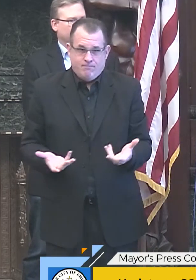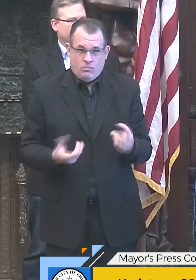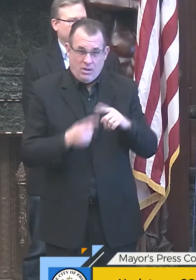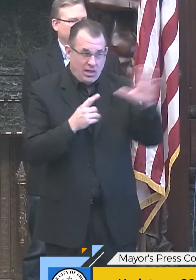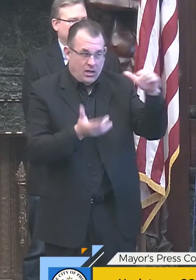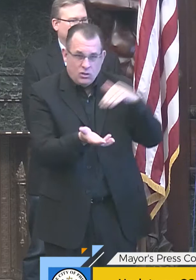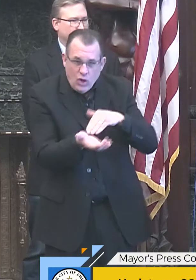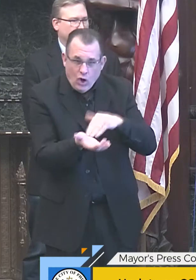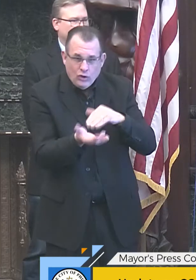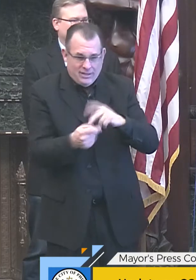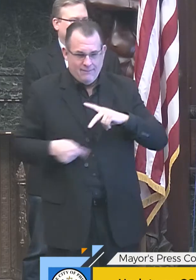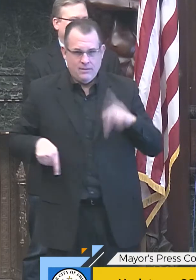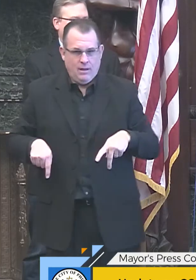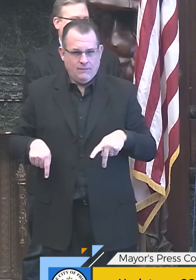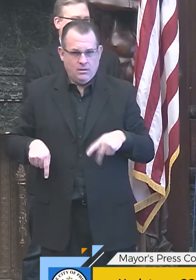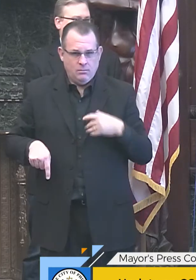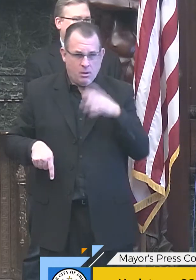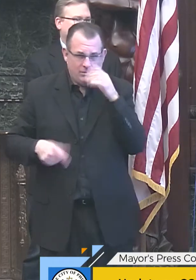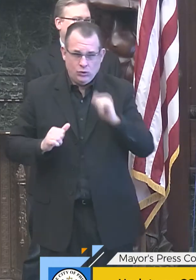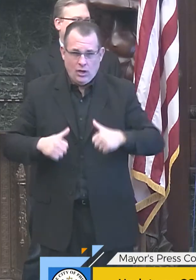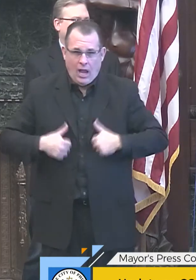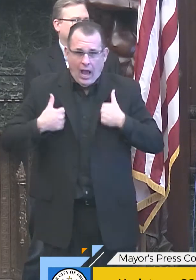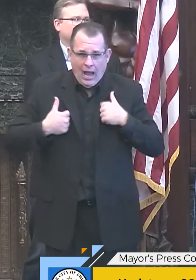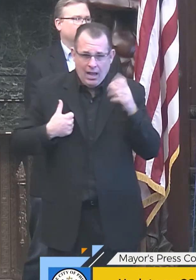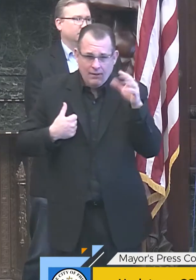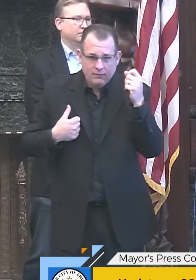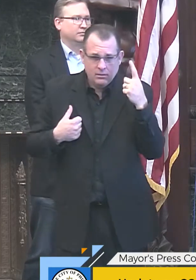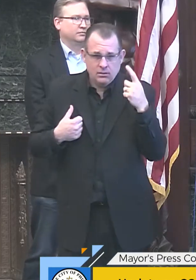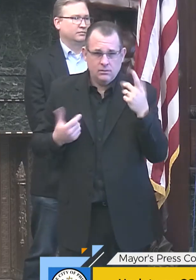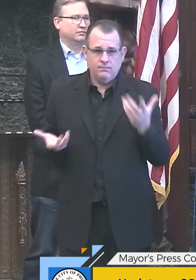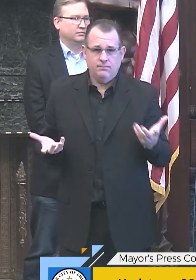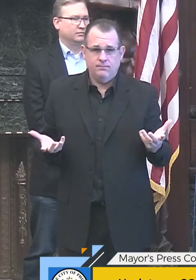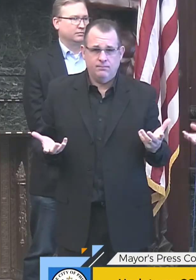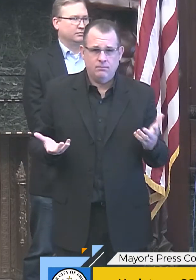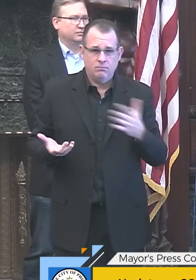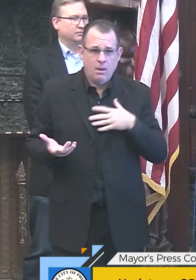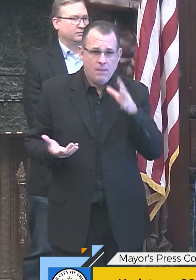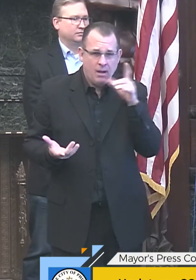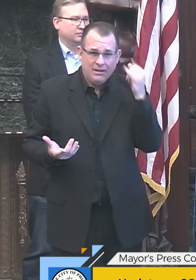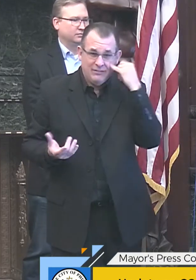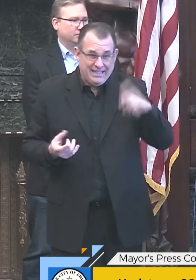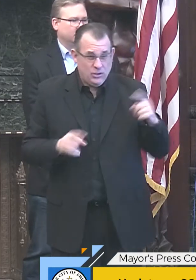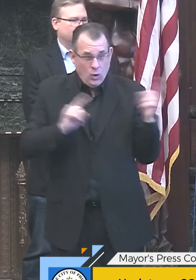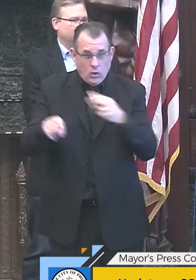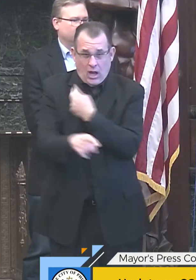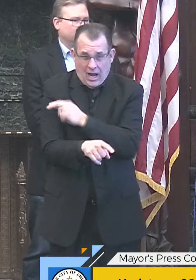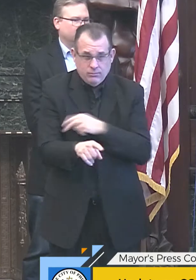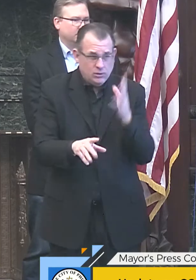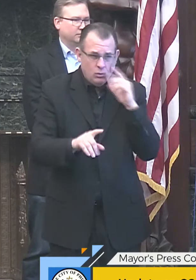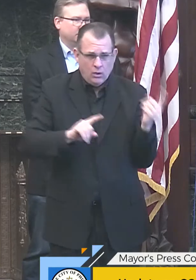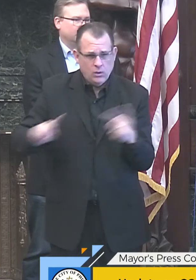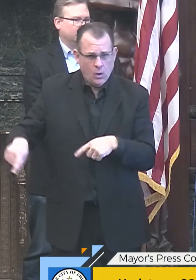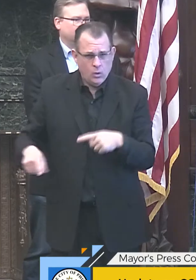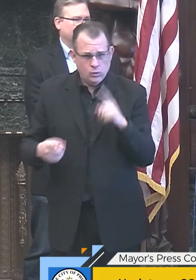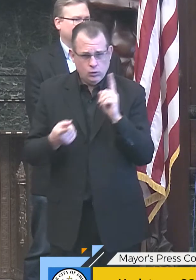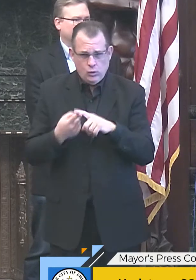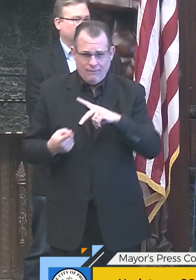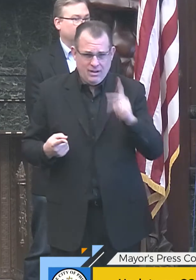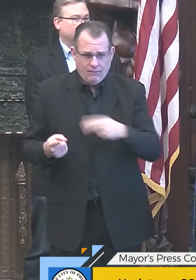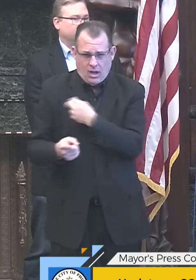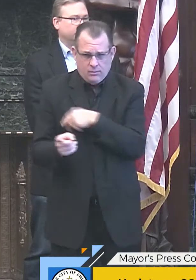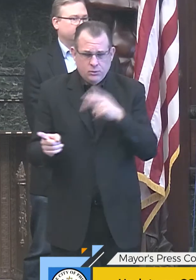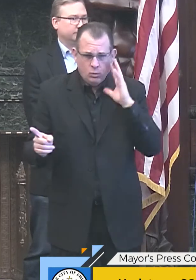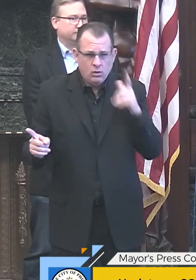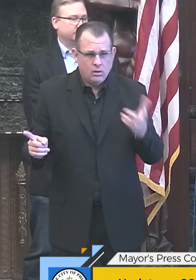mom's still alive. If she had a need to go to a hospital, she would come from Southern Jersey to our hospital